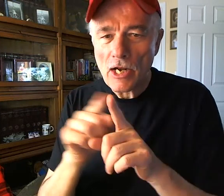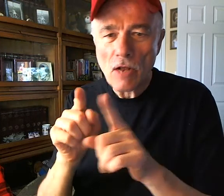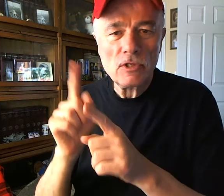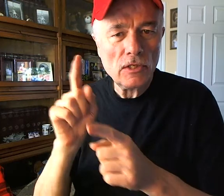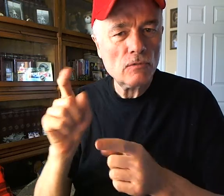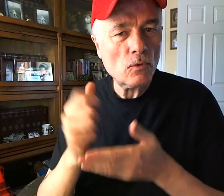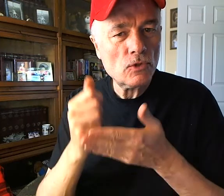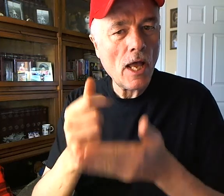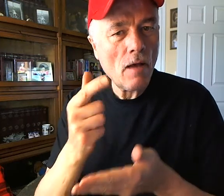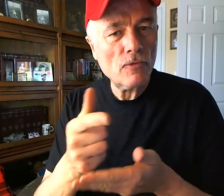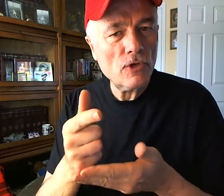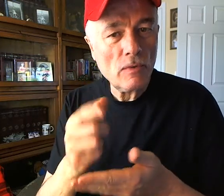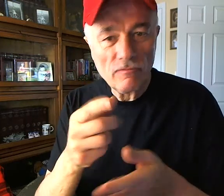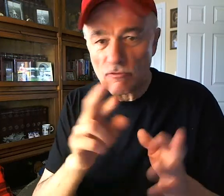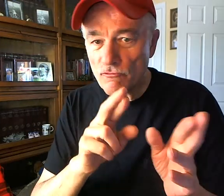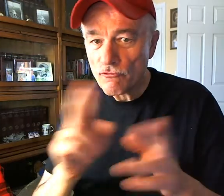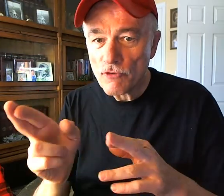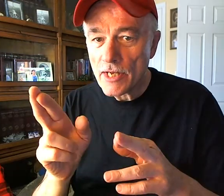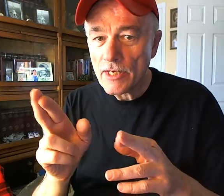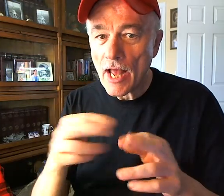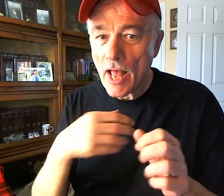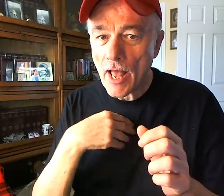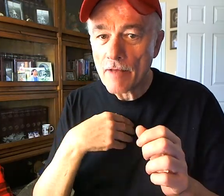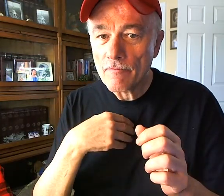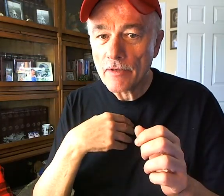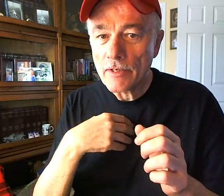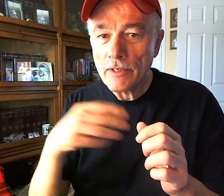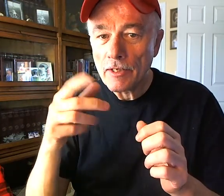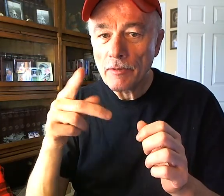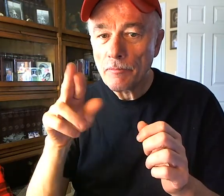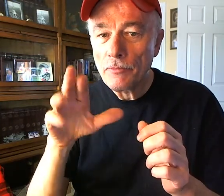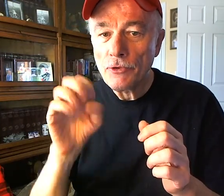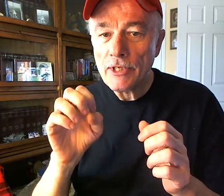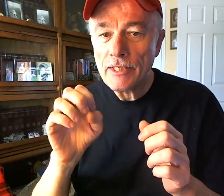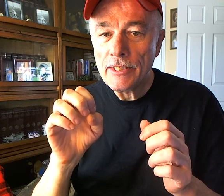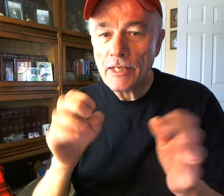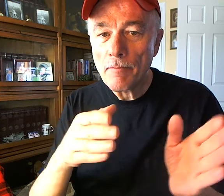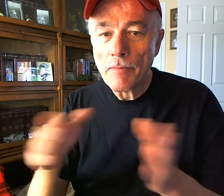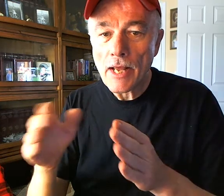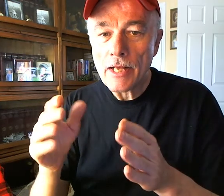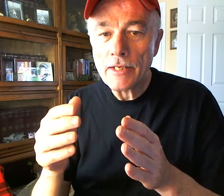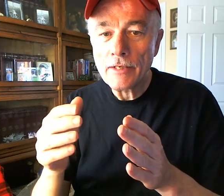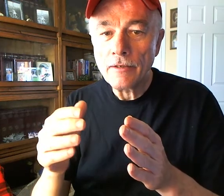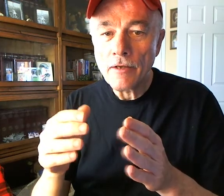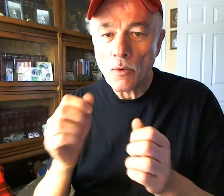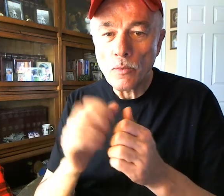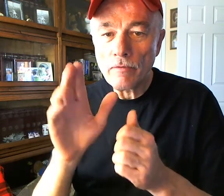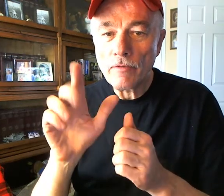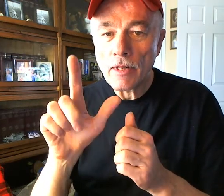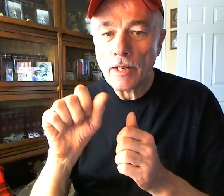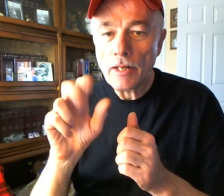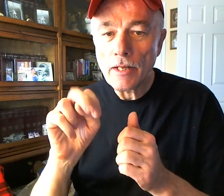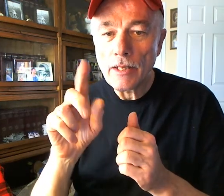Hi, Melissa. Hi, Kaki. So, did you bring the magic trick I asked you to bring? I did. Okay. Now, if you complete the trick